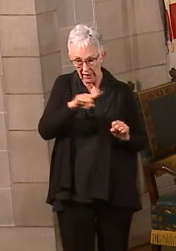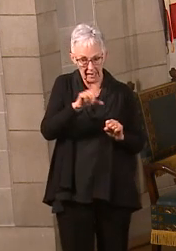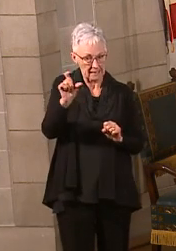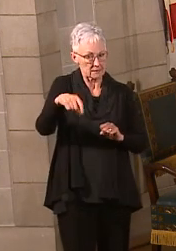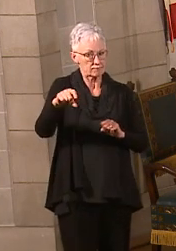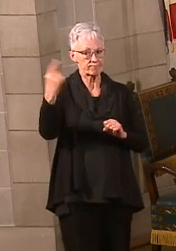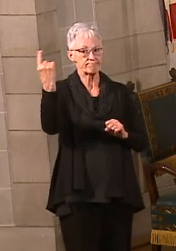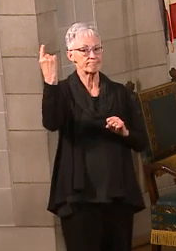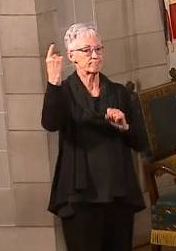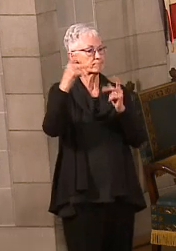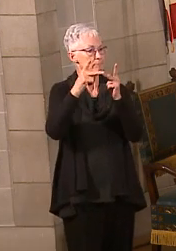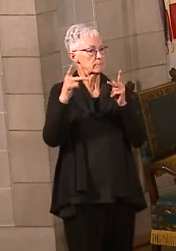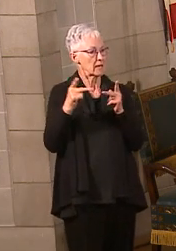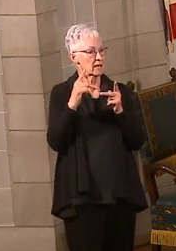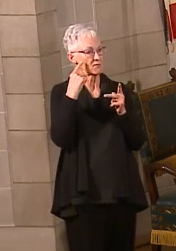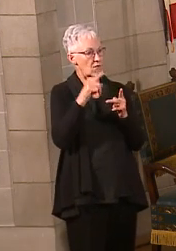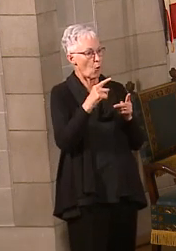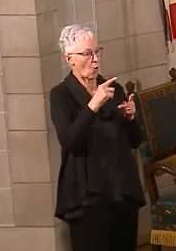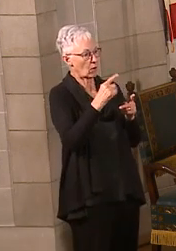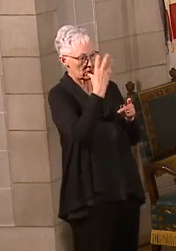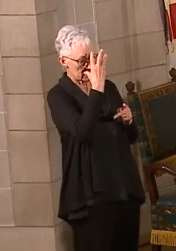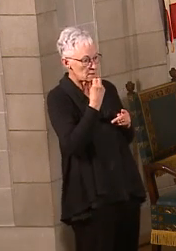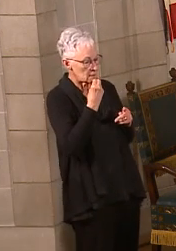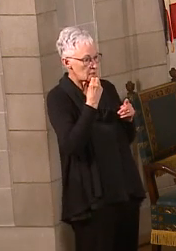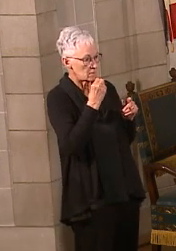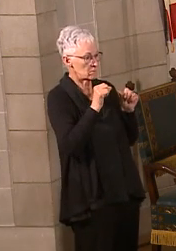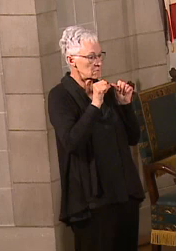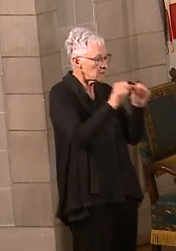they can keep working, we're going to provide that place.